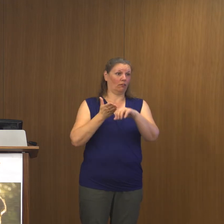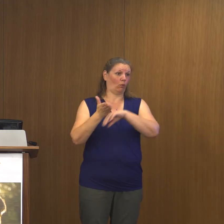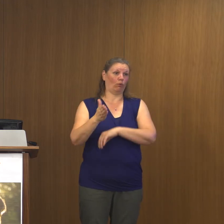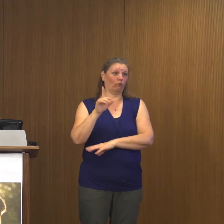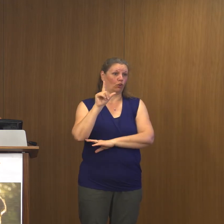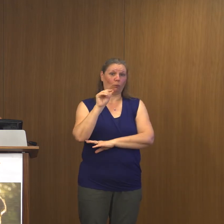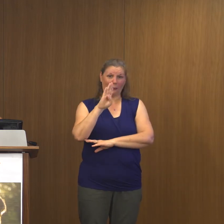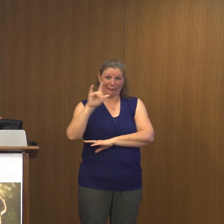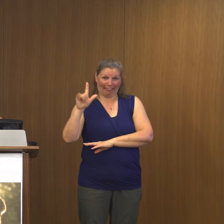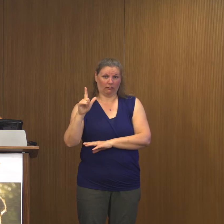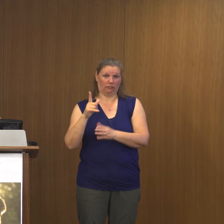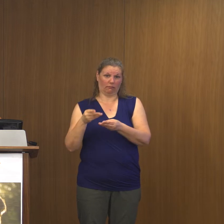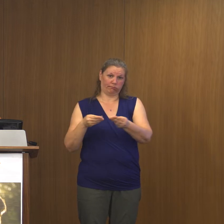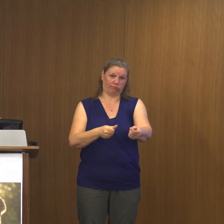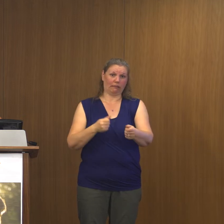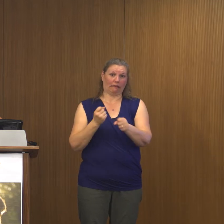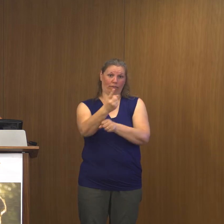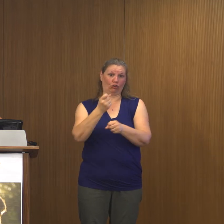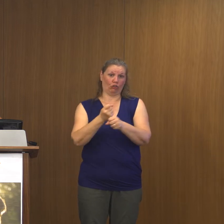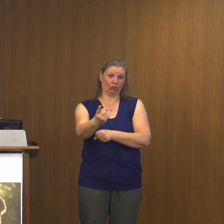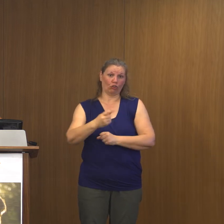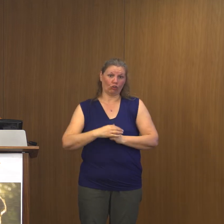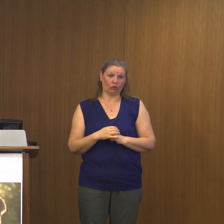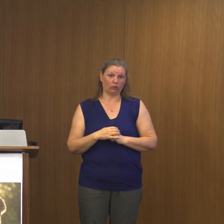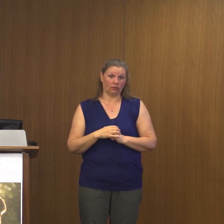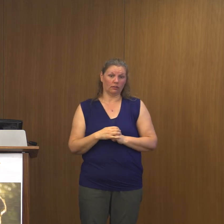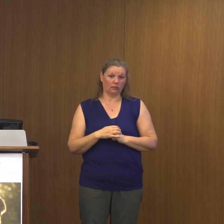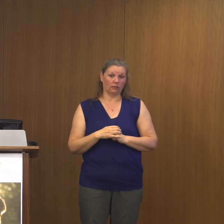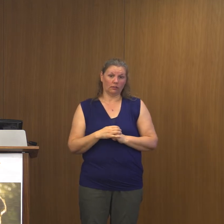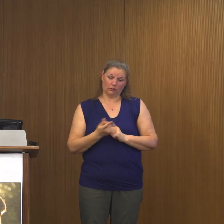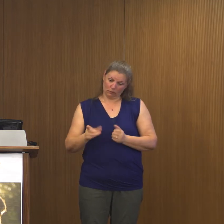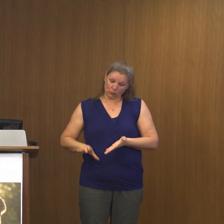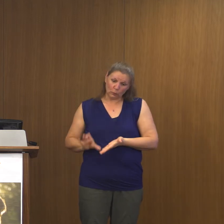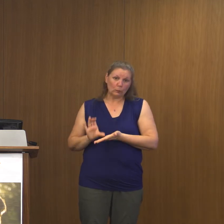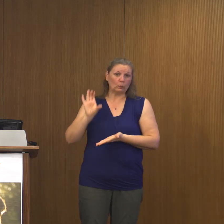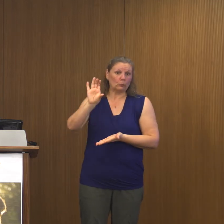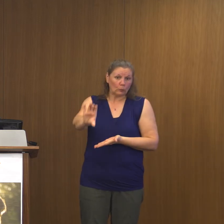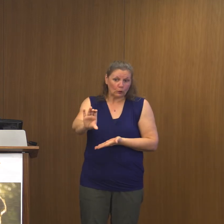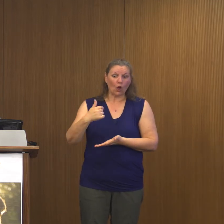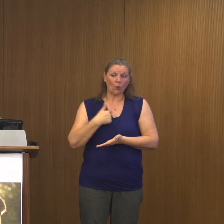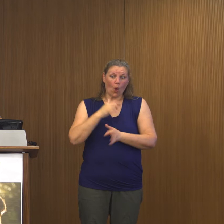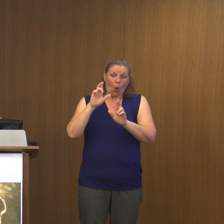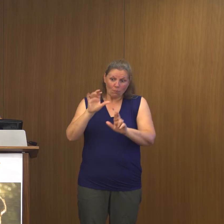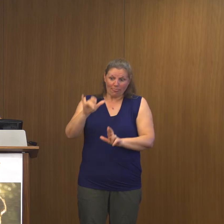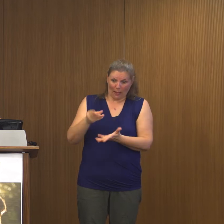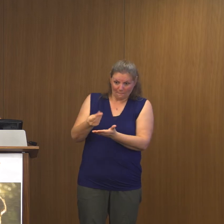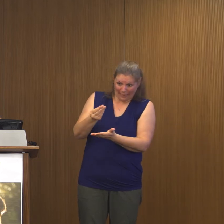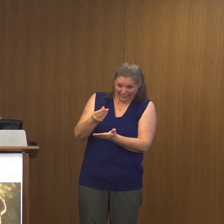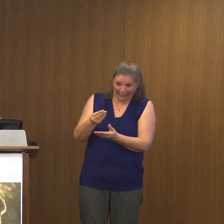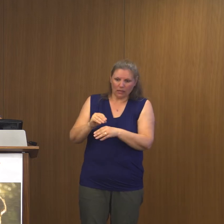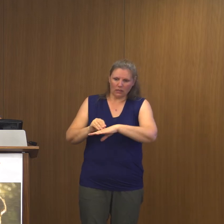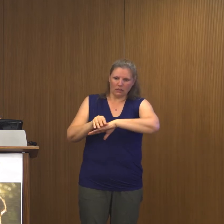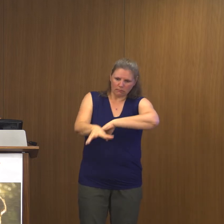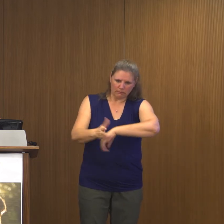a high investment, right, that the country does, and that we hope and expect that translates into a better quality of life for